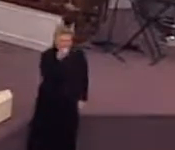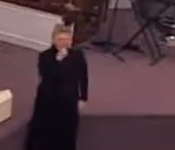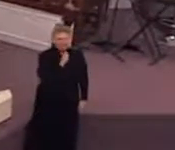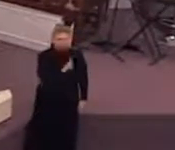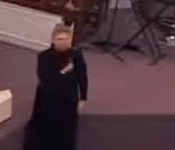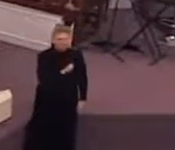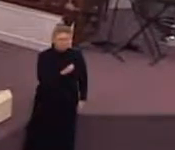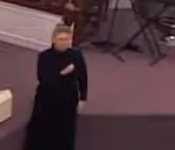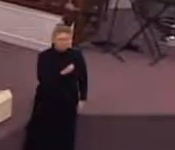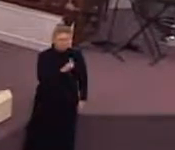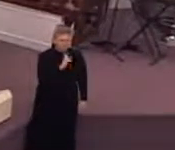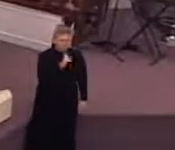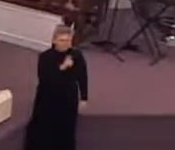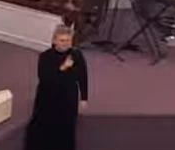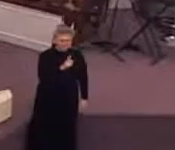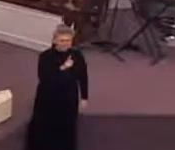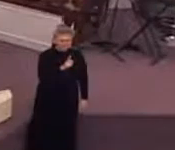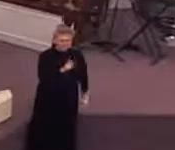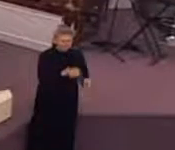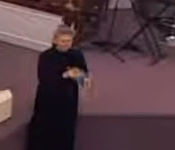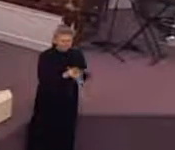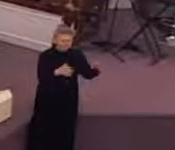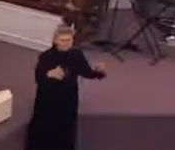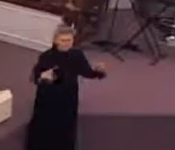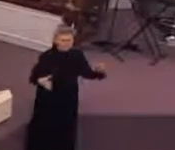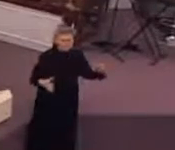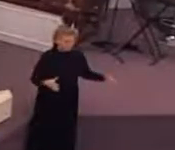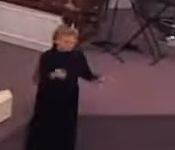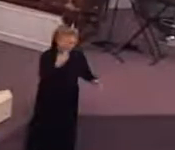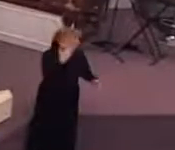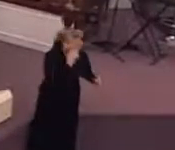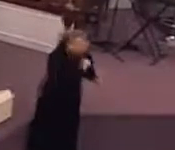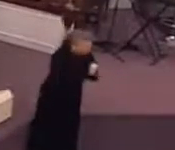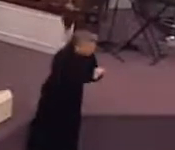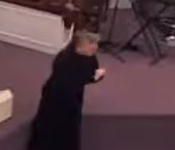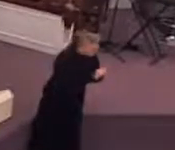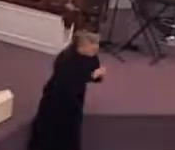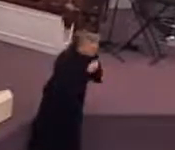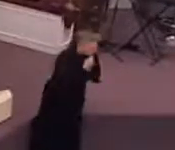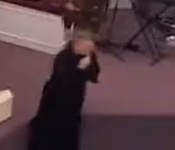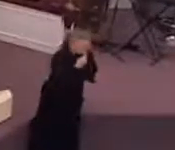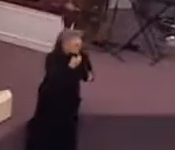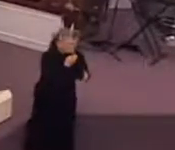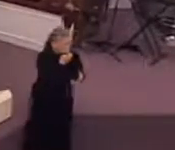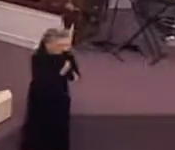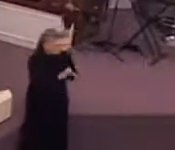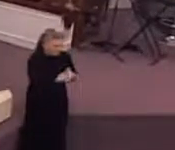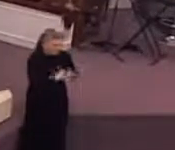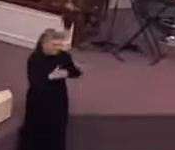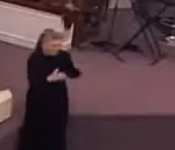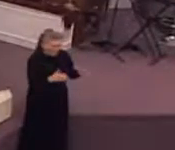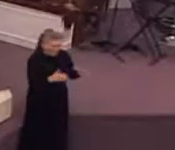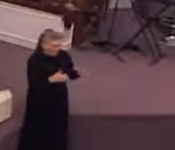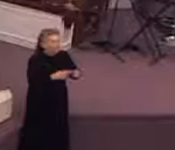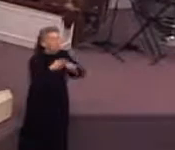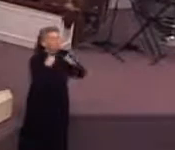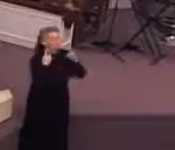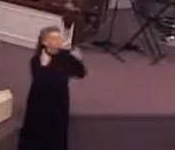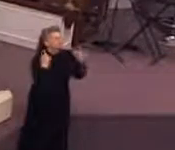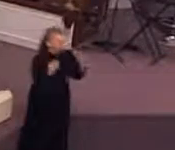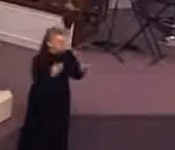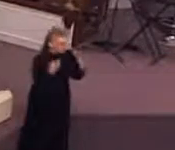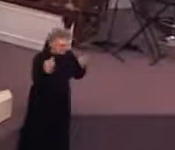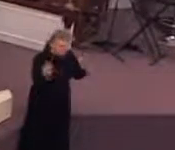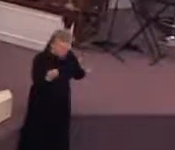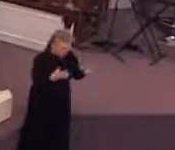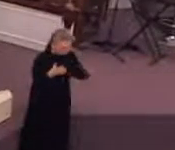abounding. I know what the scripture says, where evil abounds, sin doeth abound. Amen. The grace of God abounds to much more. That is